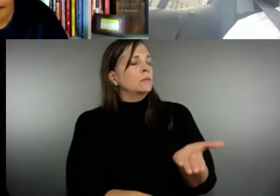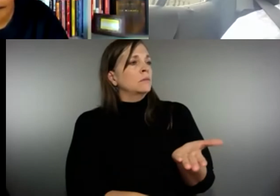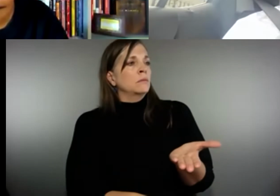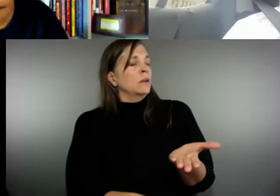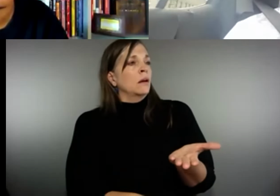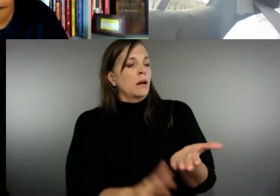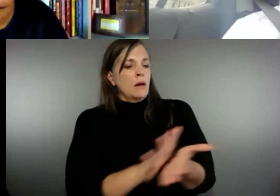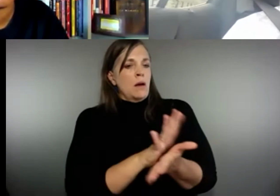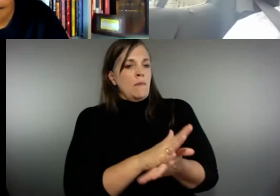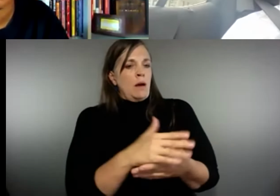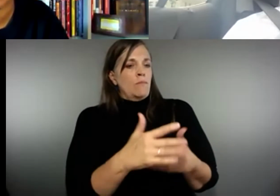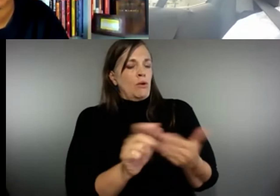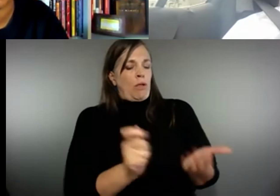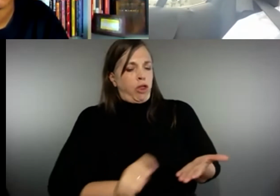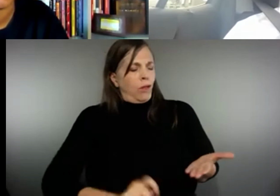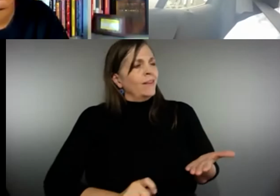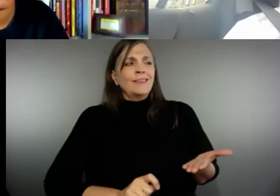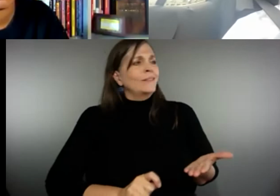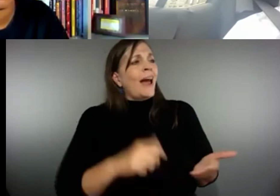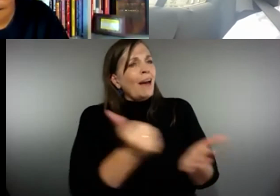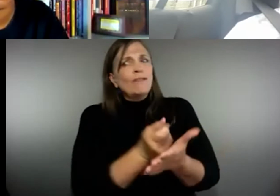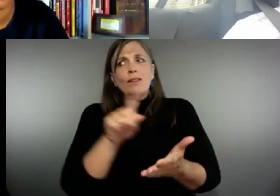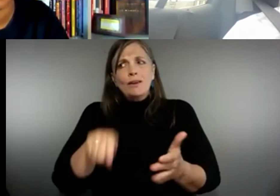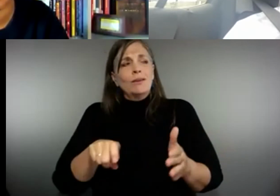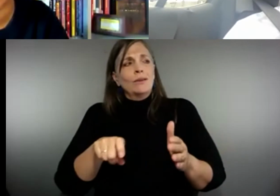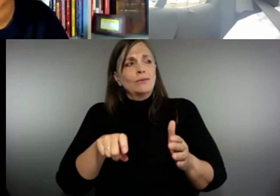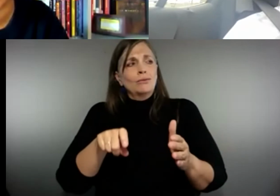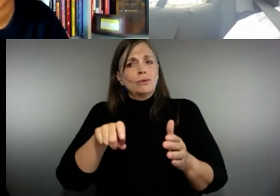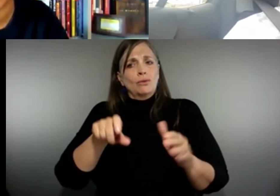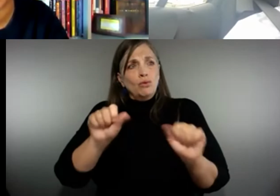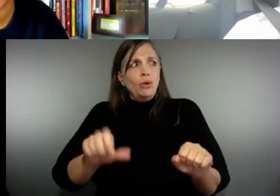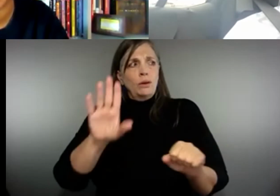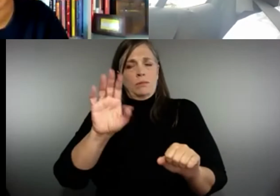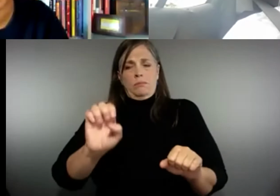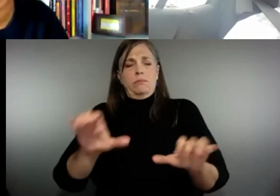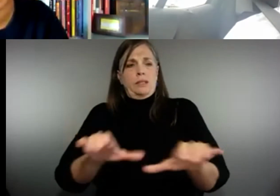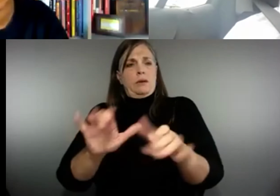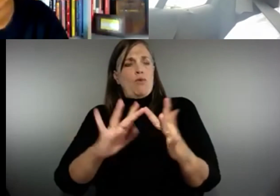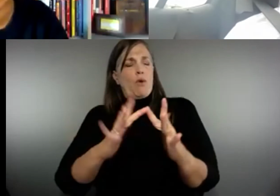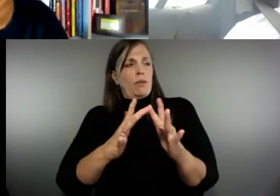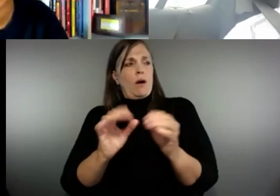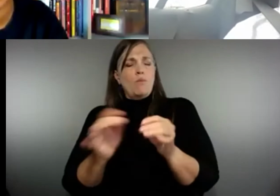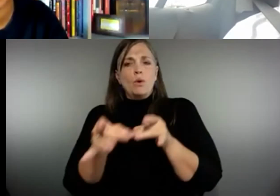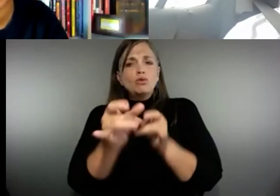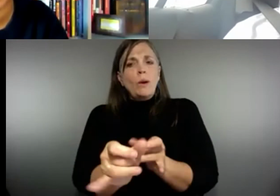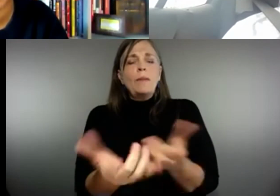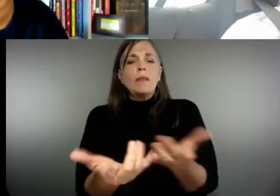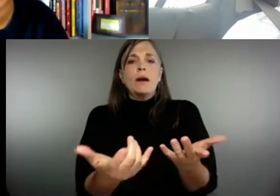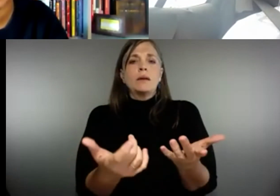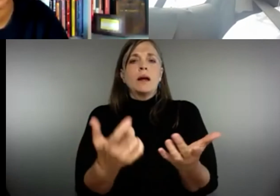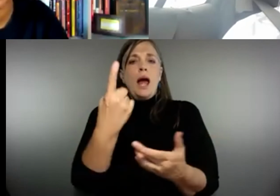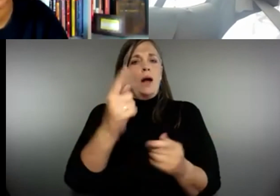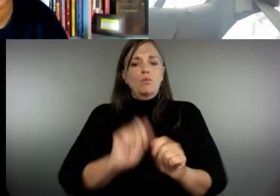online uh all of this can be done in a more uh streamlined fashion and then we will have one portal